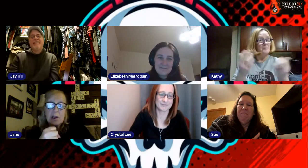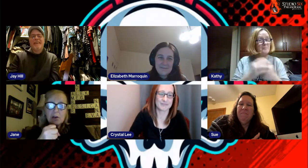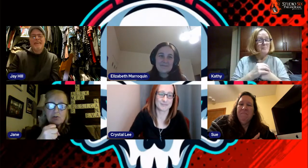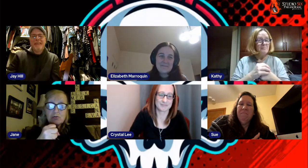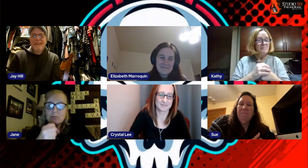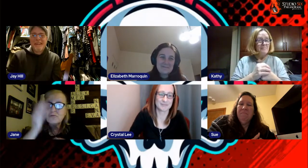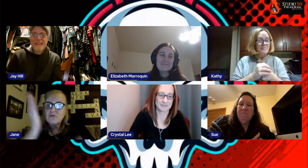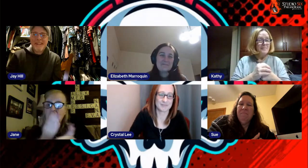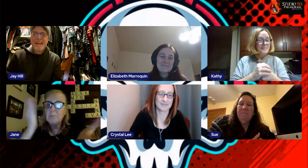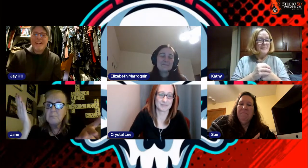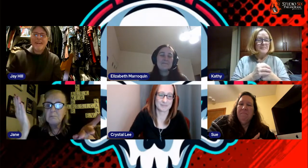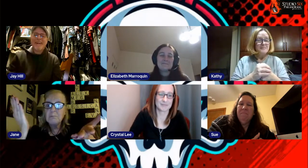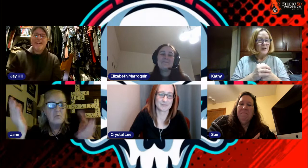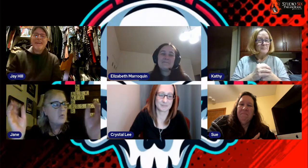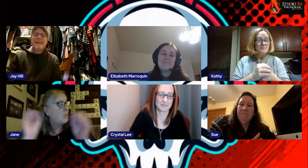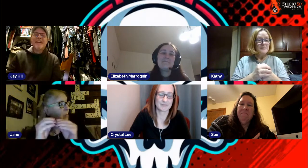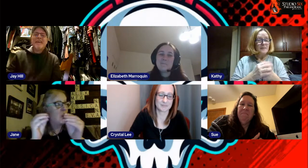know.